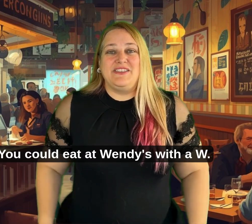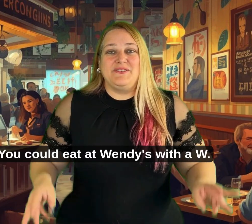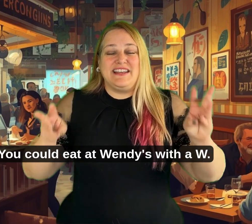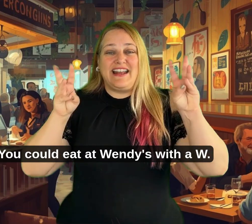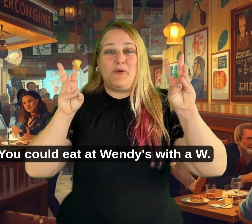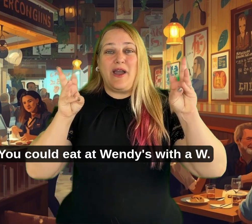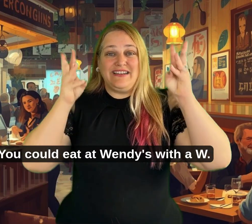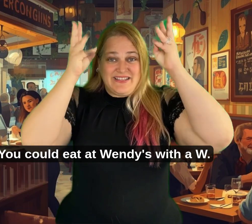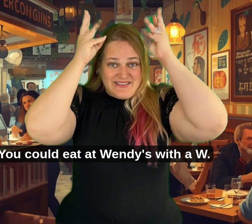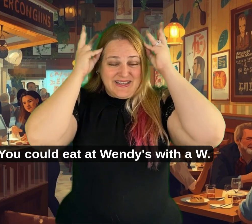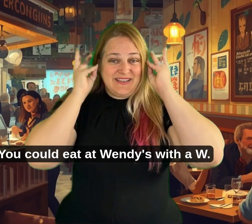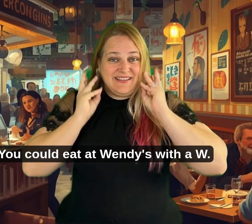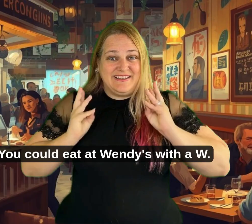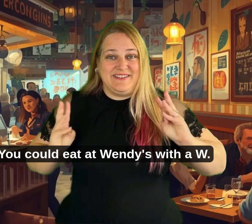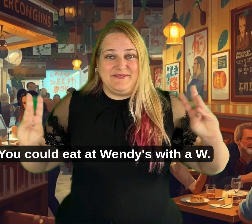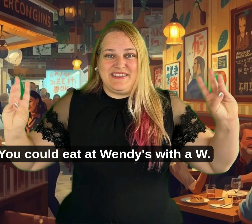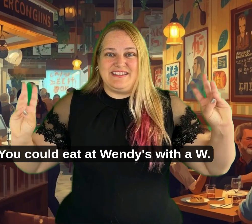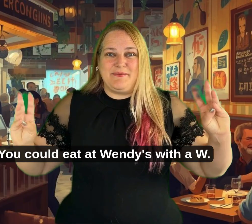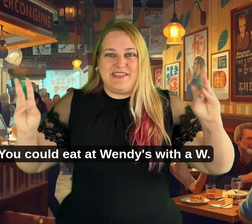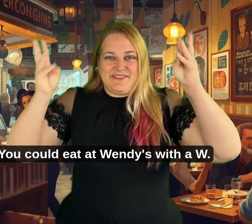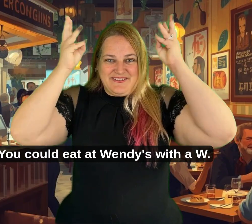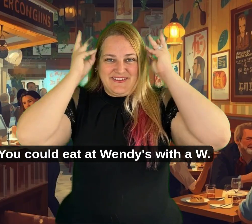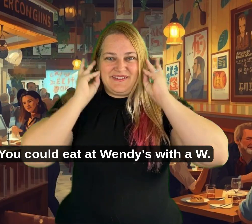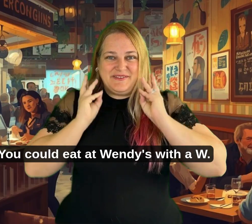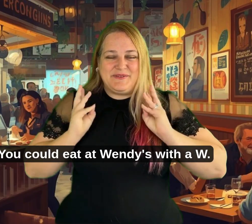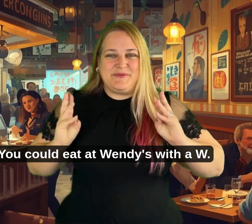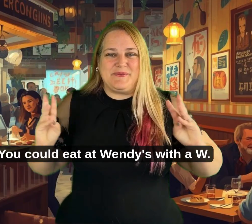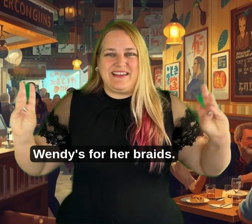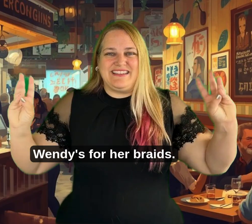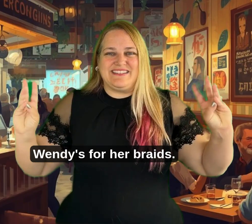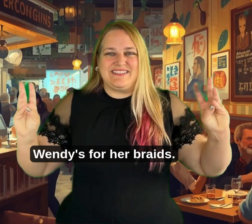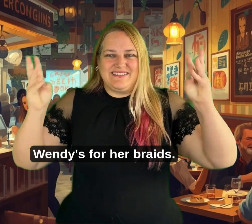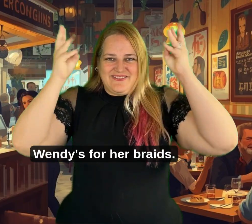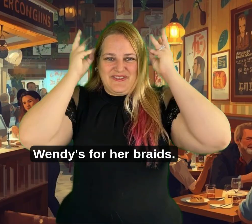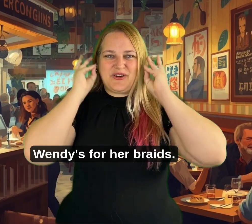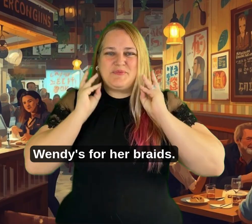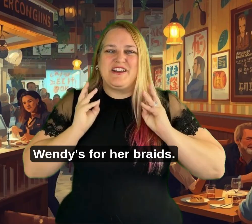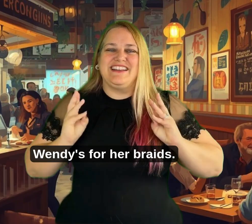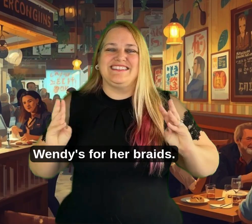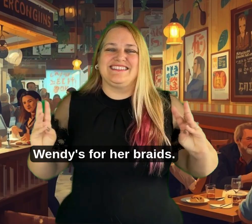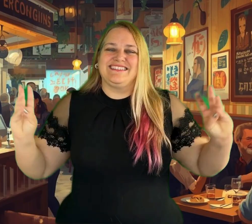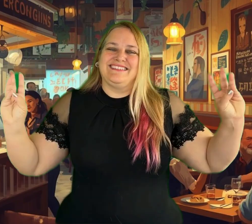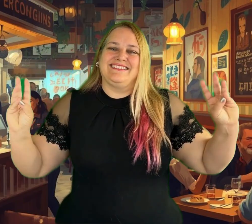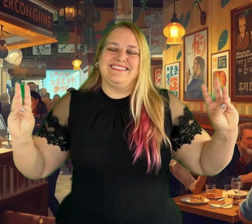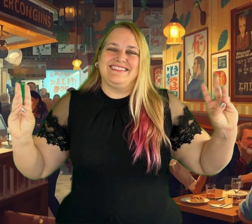You could eat at Wendy's with a W, Wendy's for her braids.